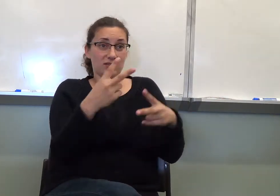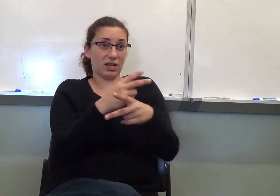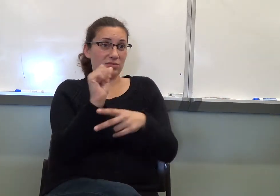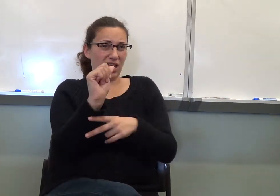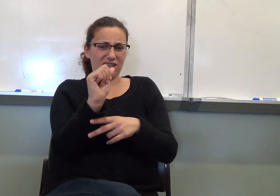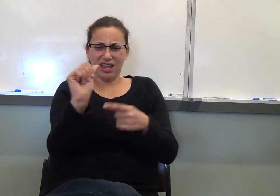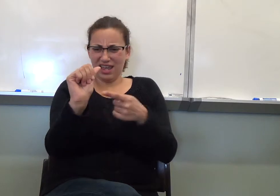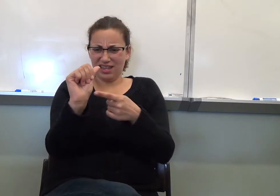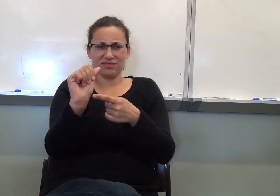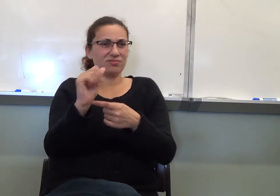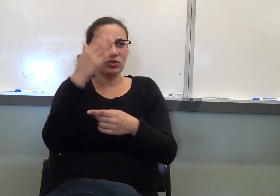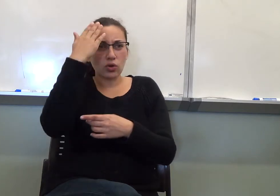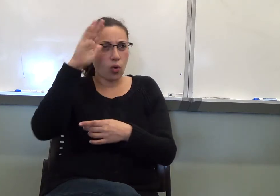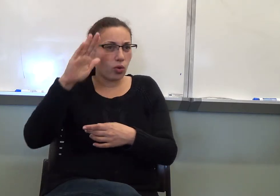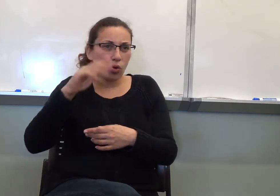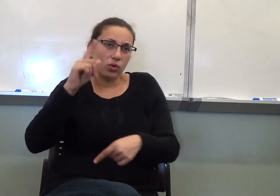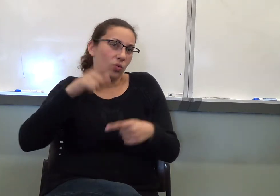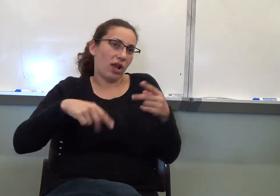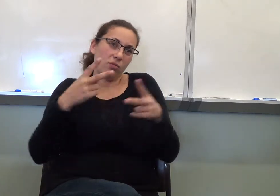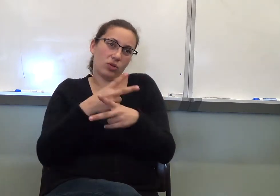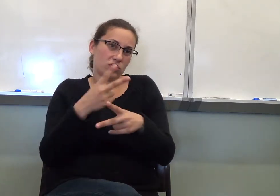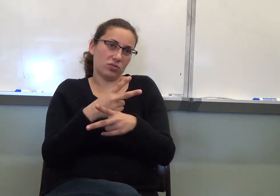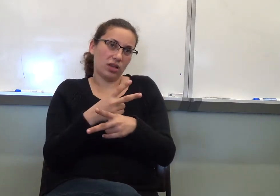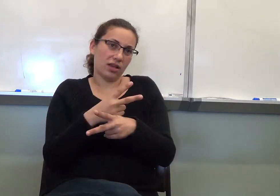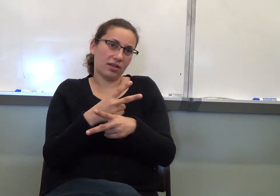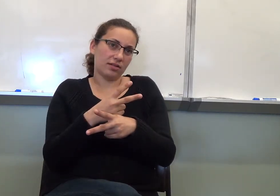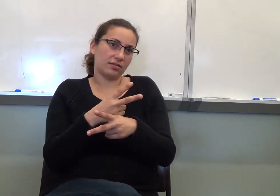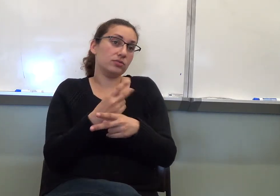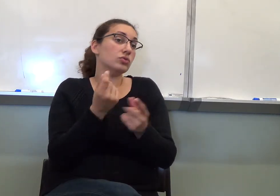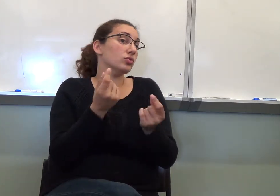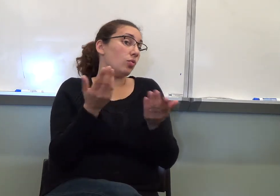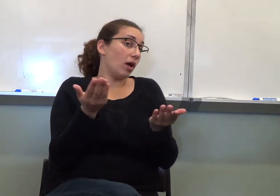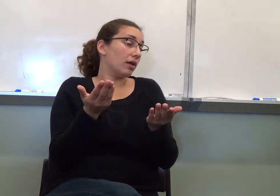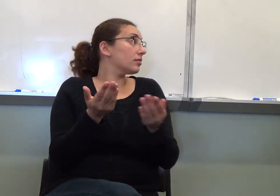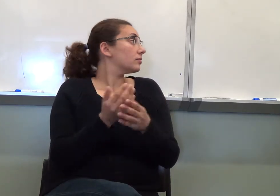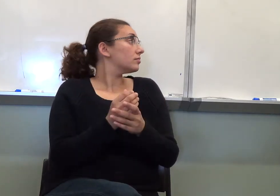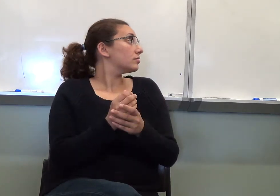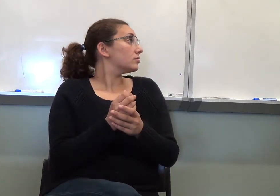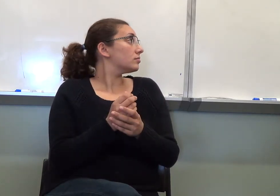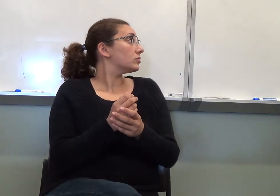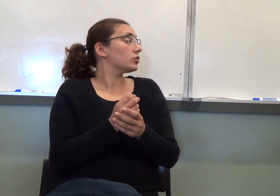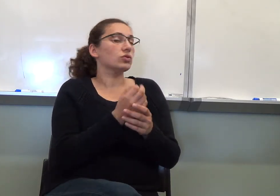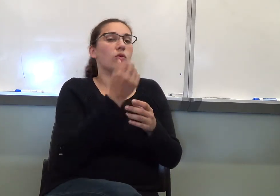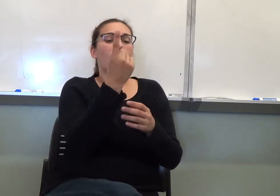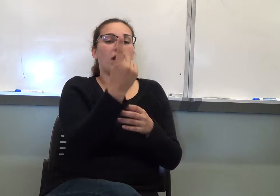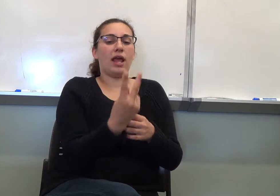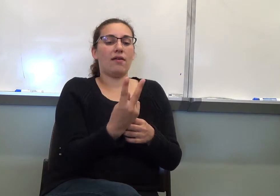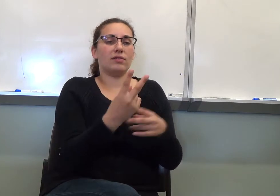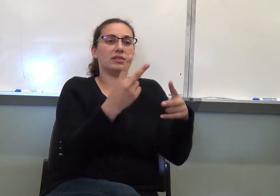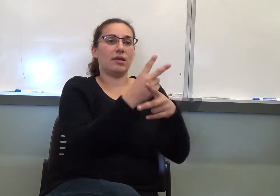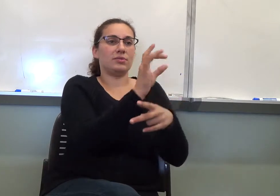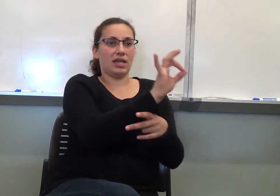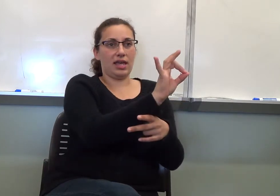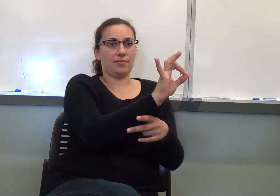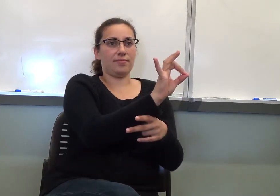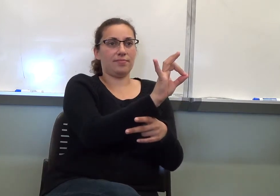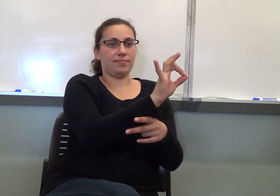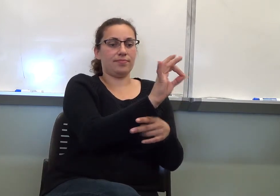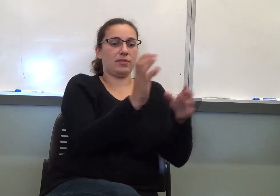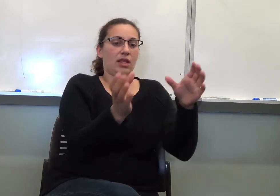don't know what A is, you can do this. You can multiply the 1/2 times the 8, and then take that and multiply it by the